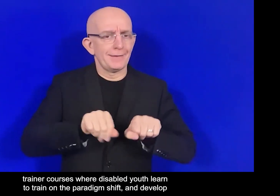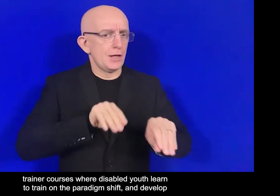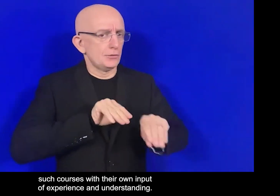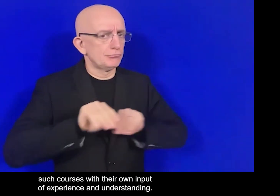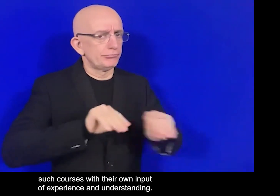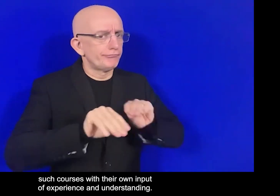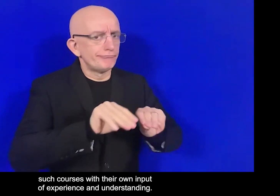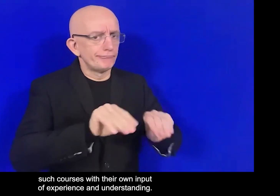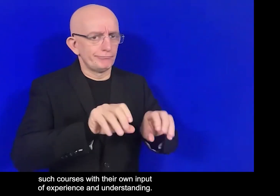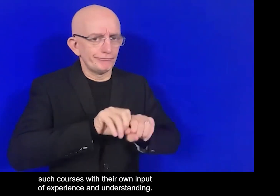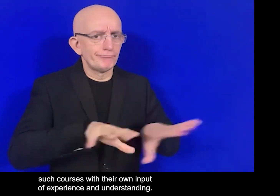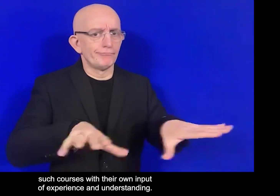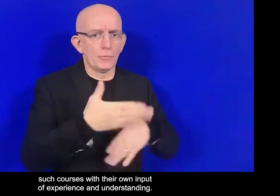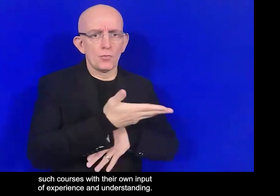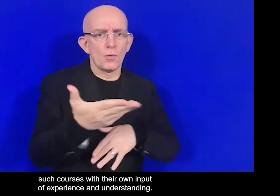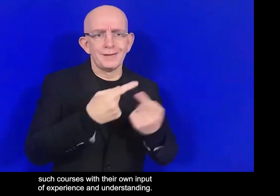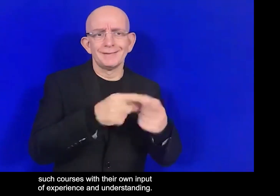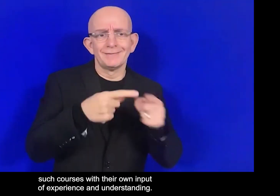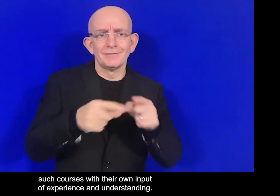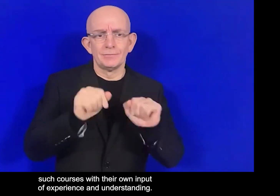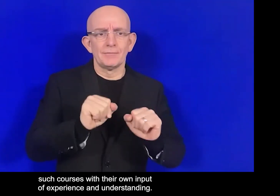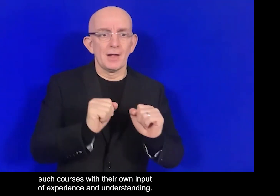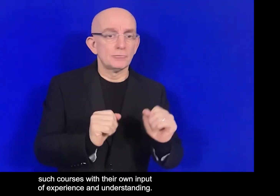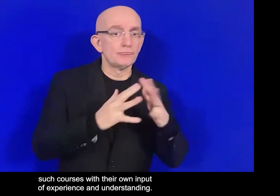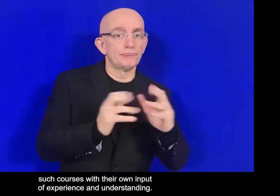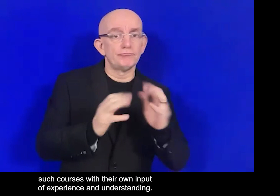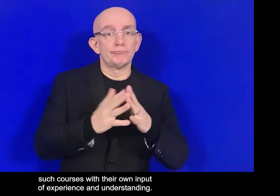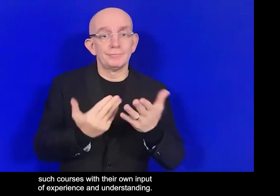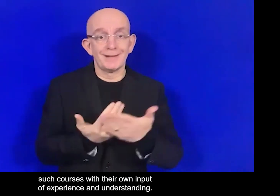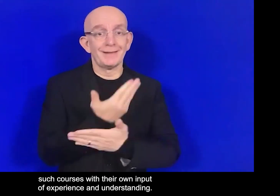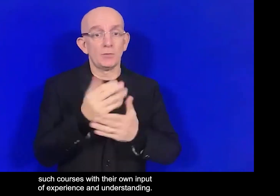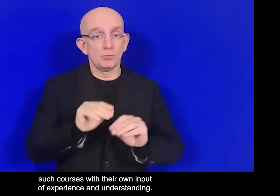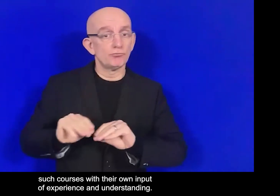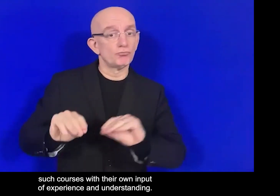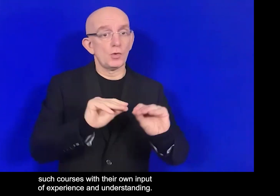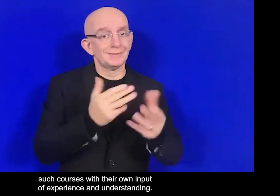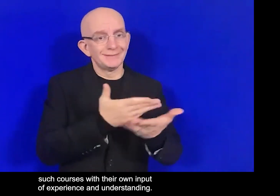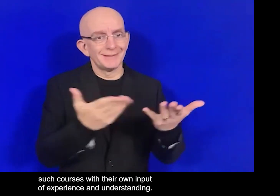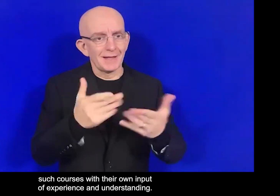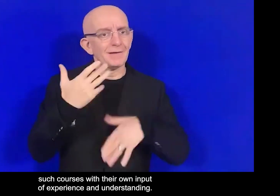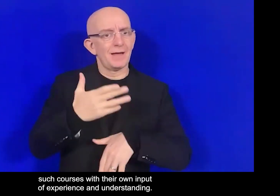and develop such courses with their own input of experience and understanding.